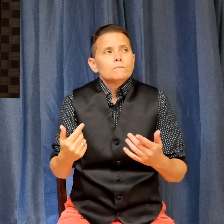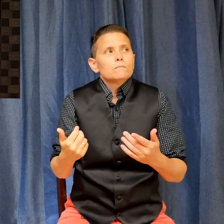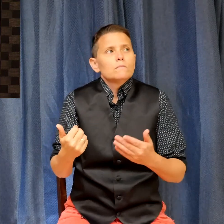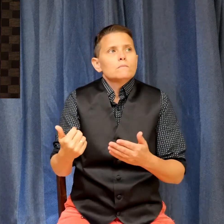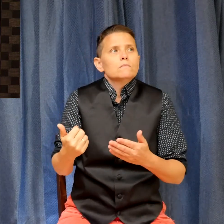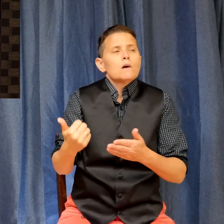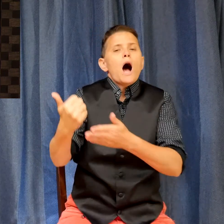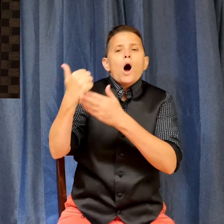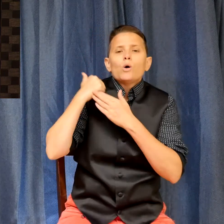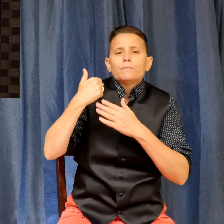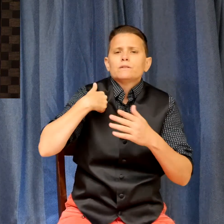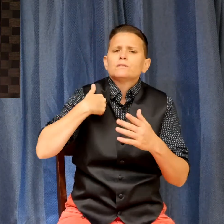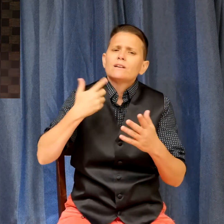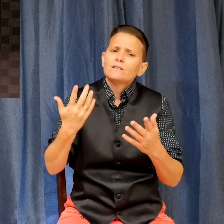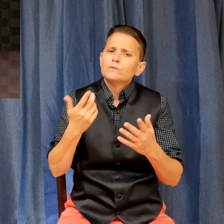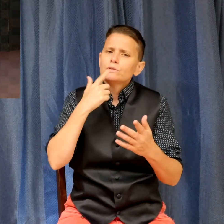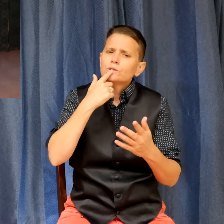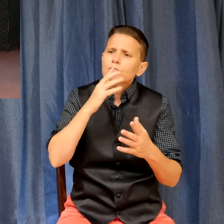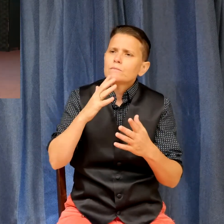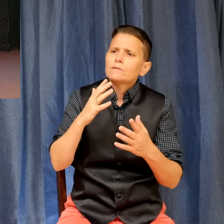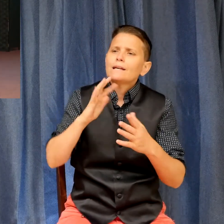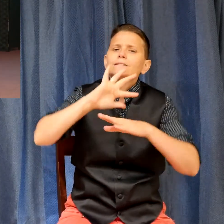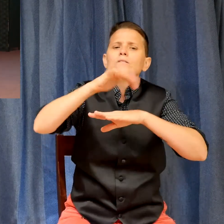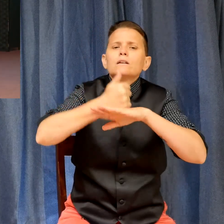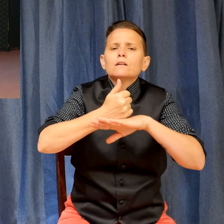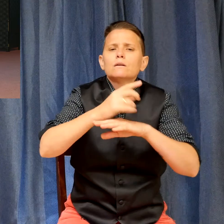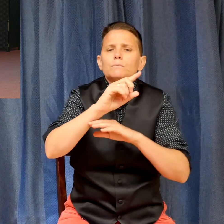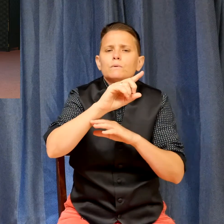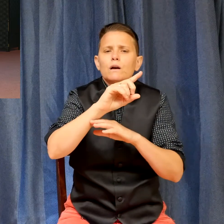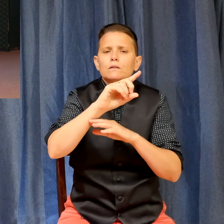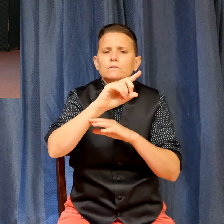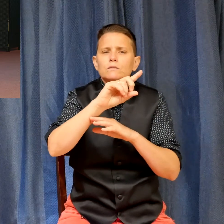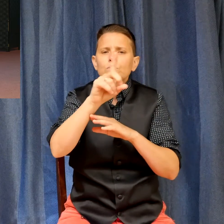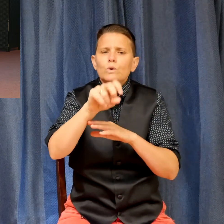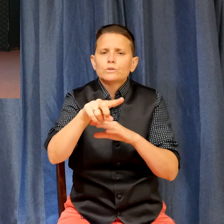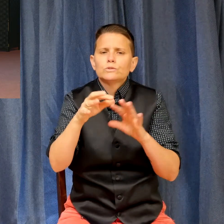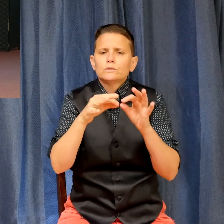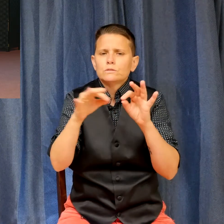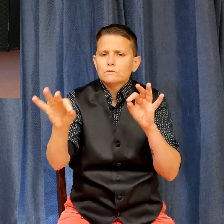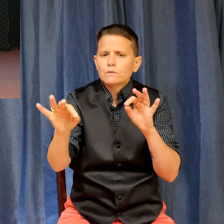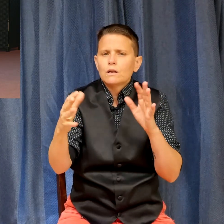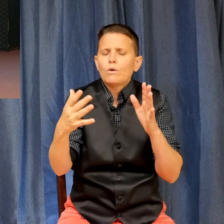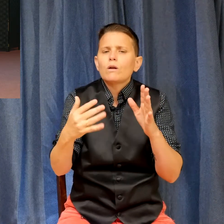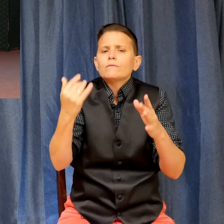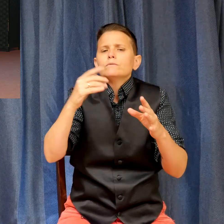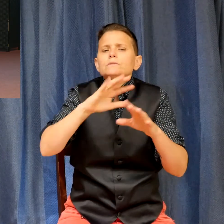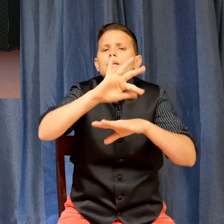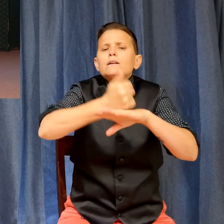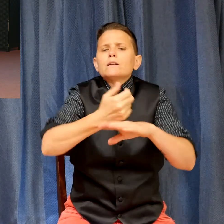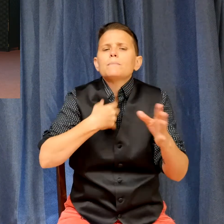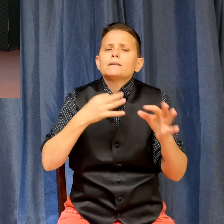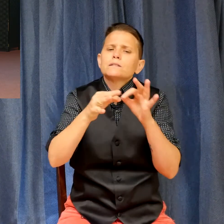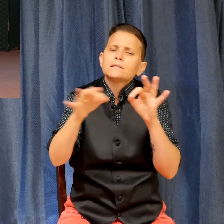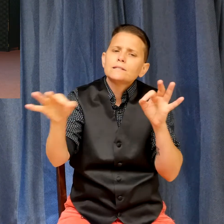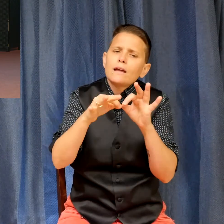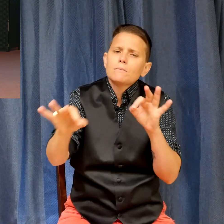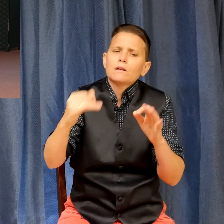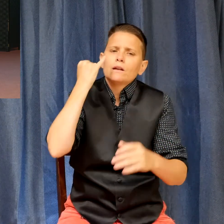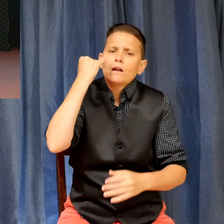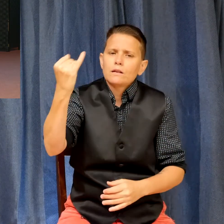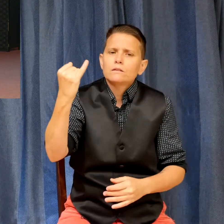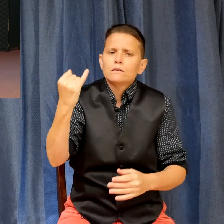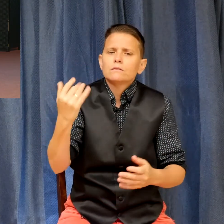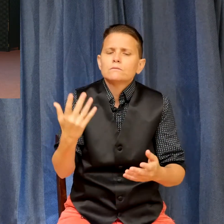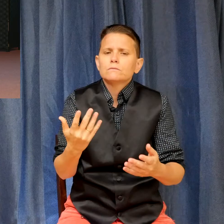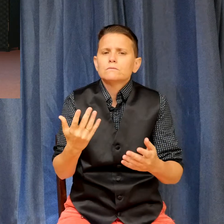great answer. Thank you so much. And we have a couple more questions here. 2 people want to know how